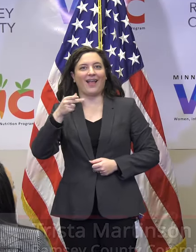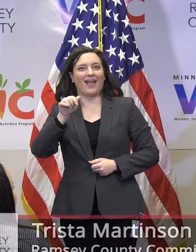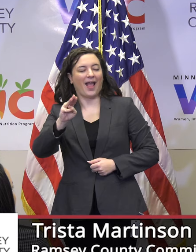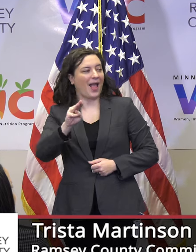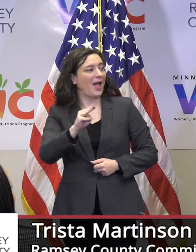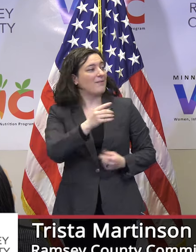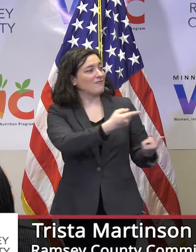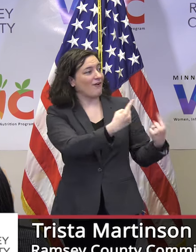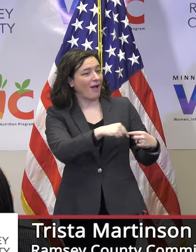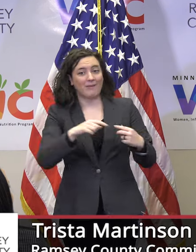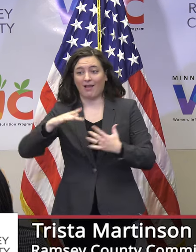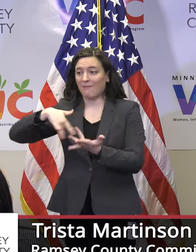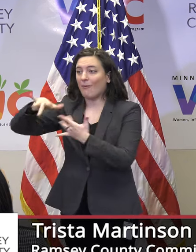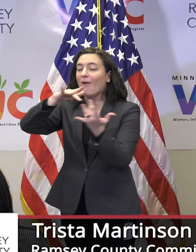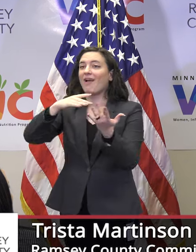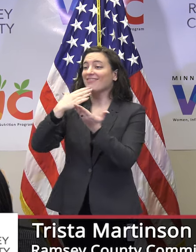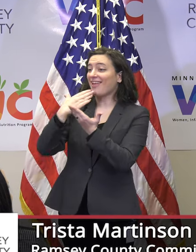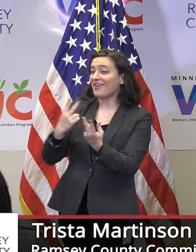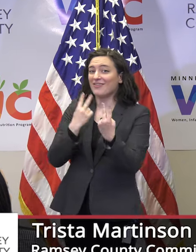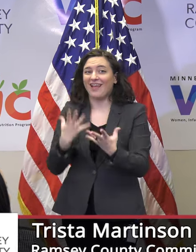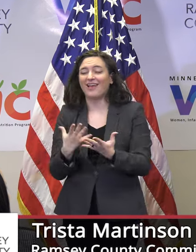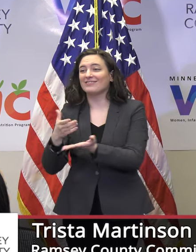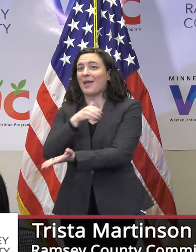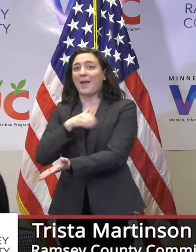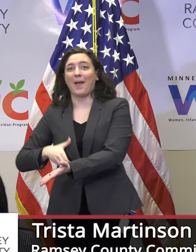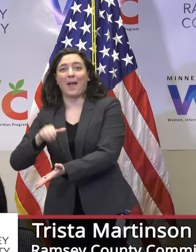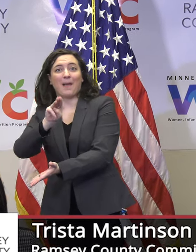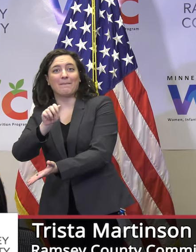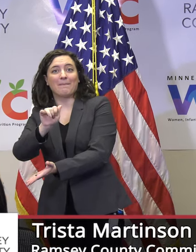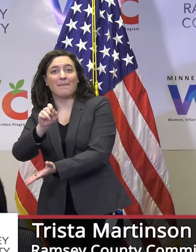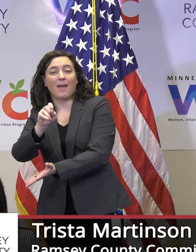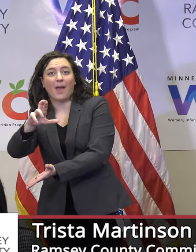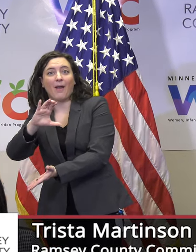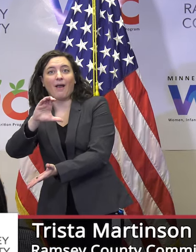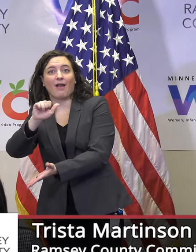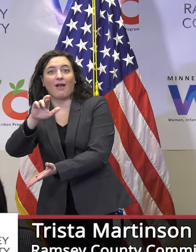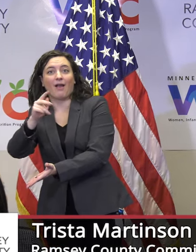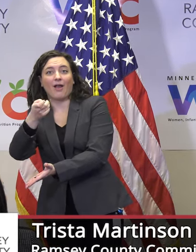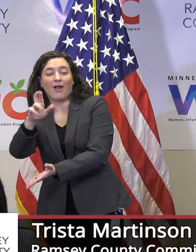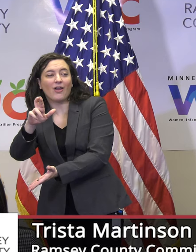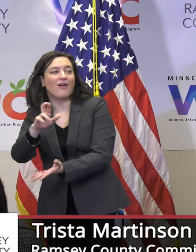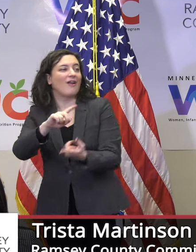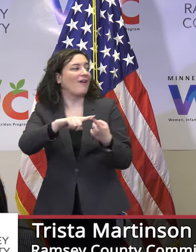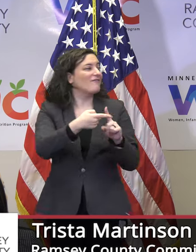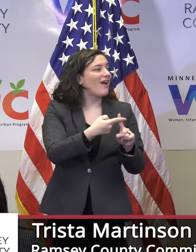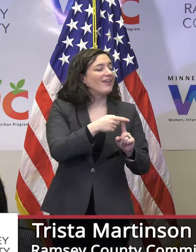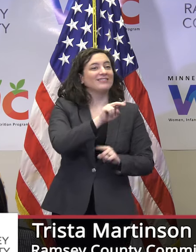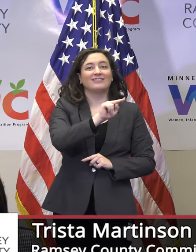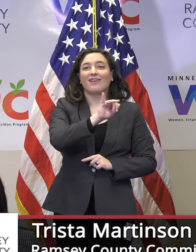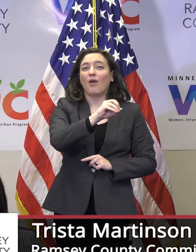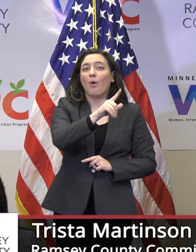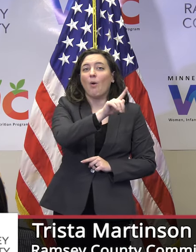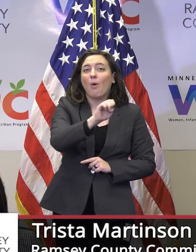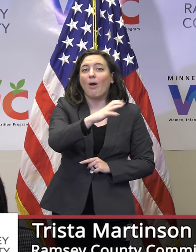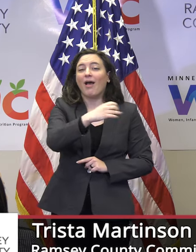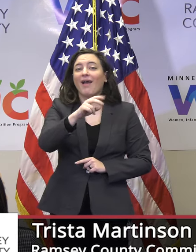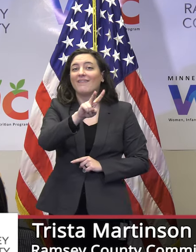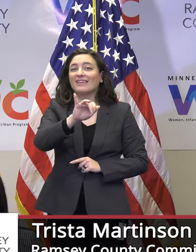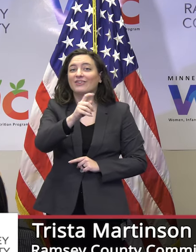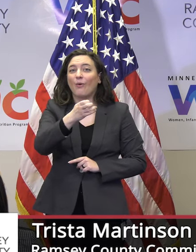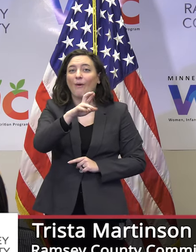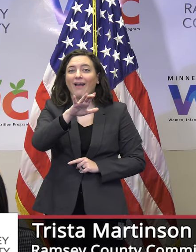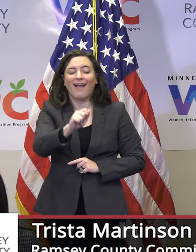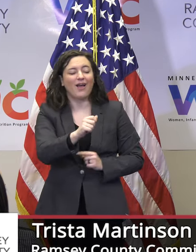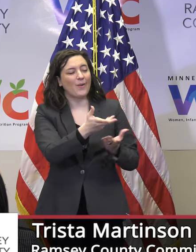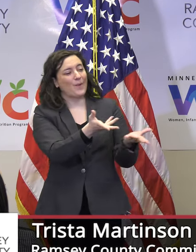that are here, and Mayor Carter and our fellow county commissioners, Nicole Fretham and Victoria Reinhardt are here. This is really important for us,